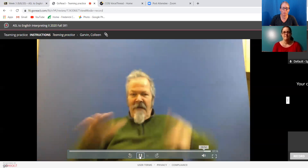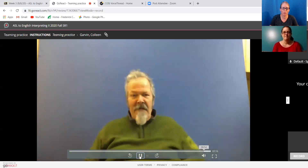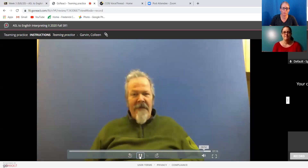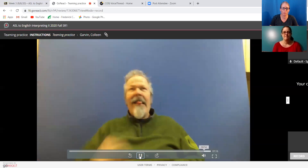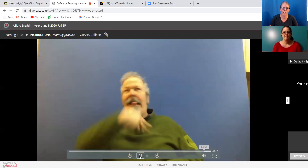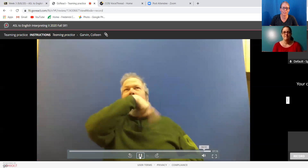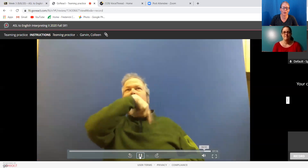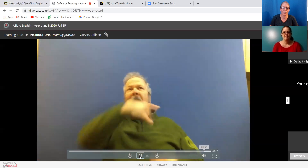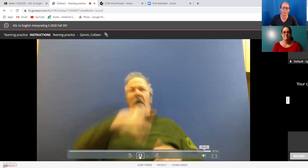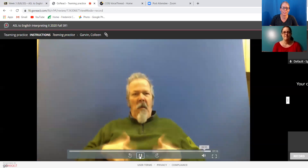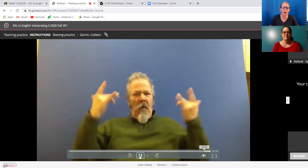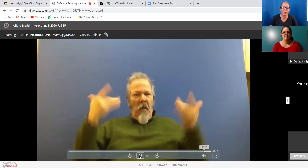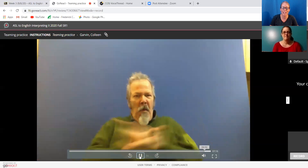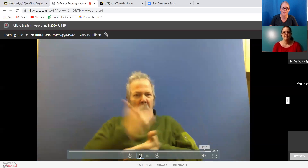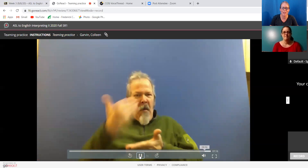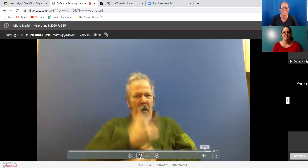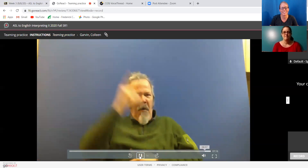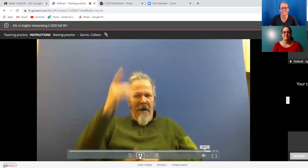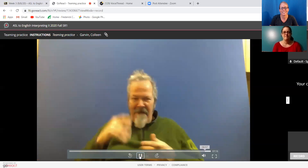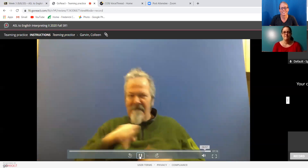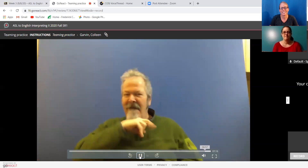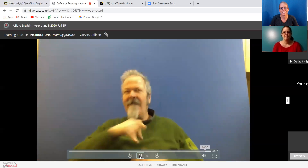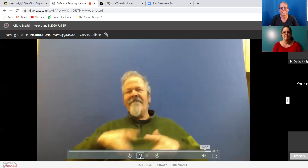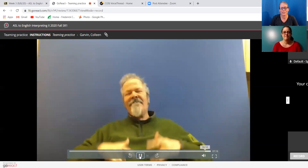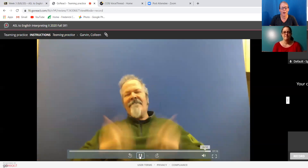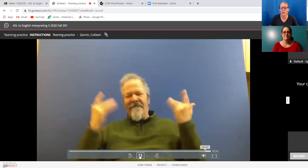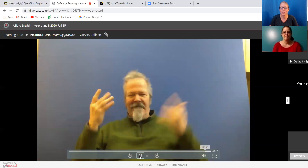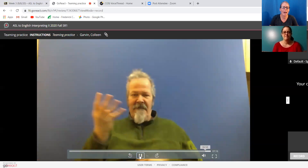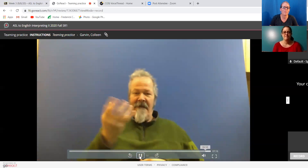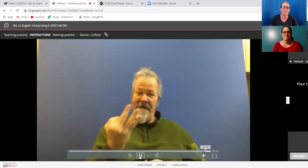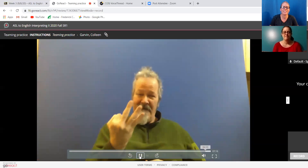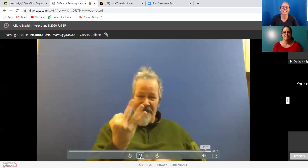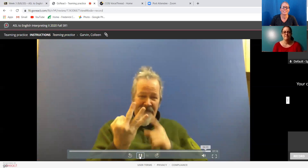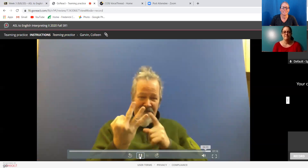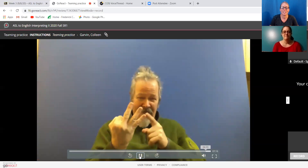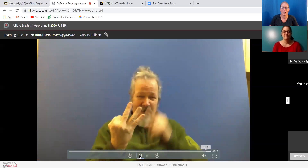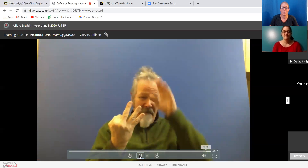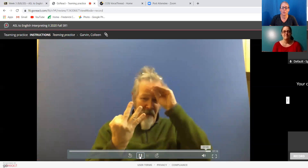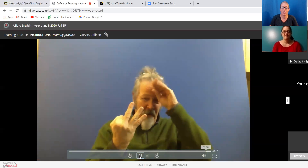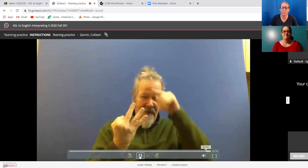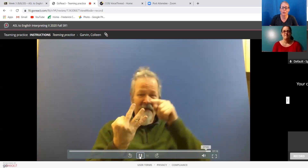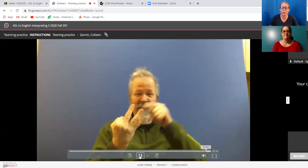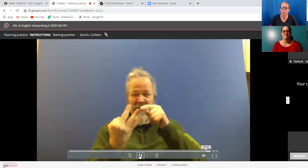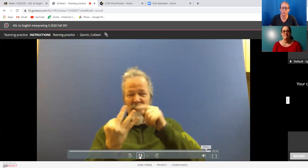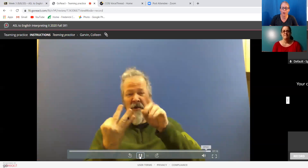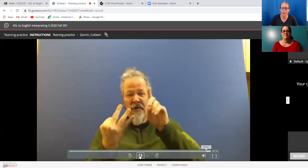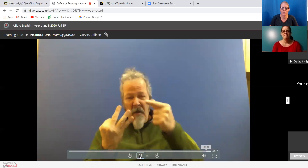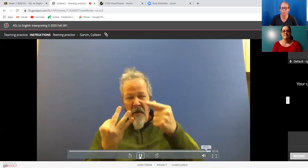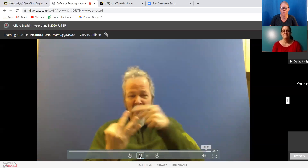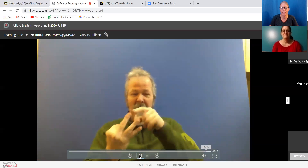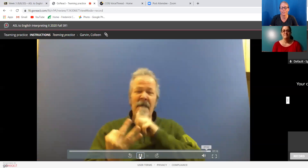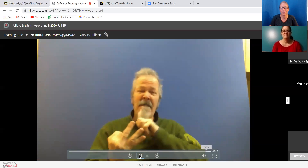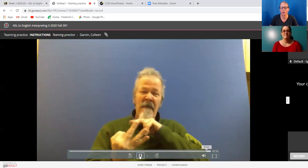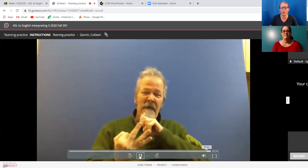And just brought his turtle. The dog was happy. The frog was happy. So originally there were 3 friends,